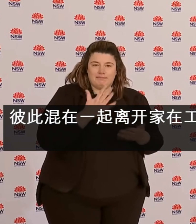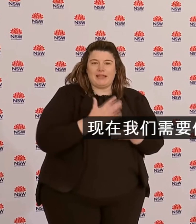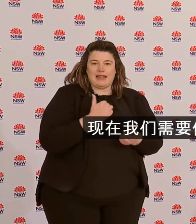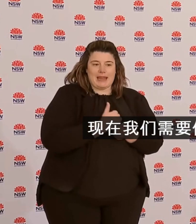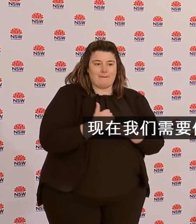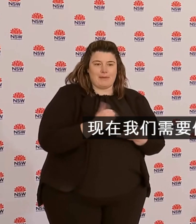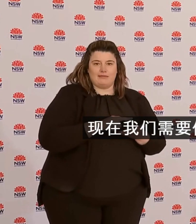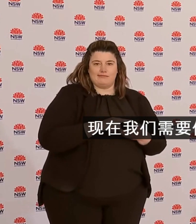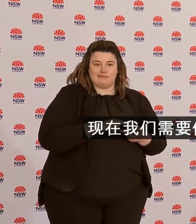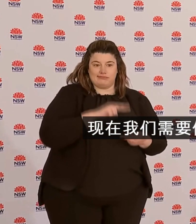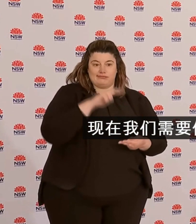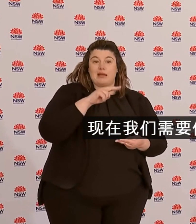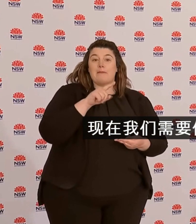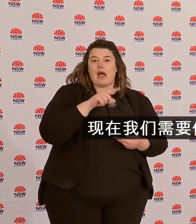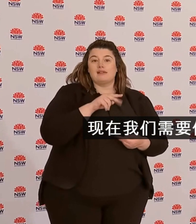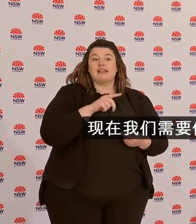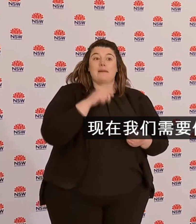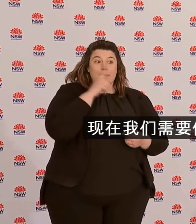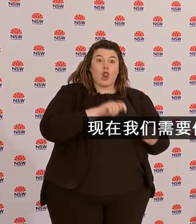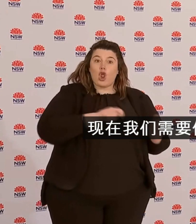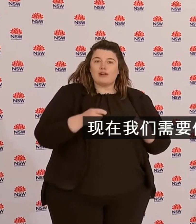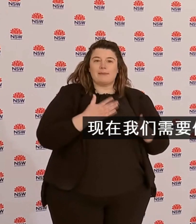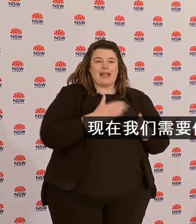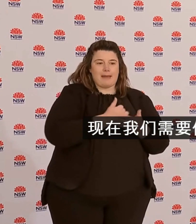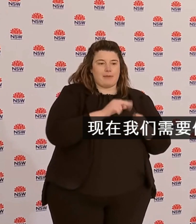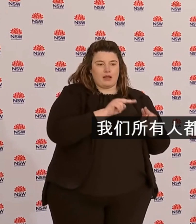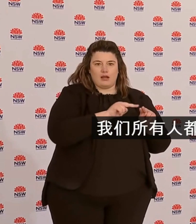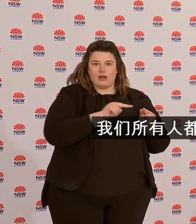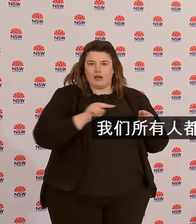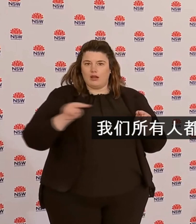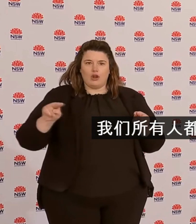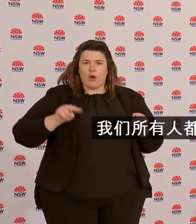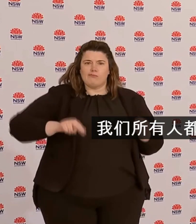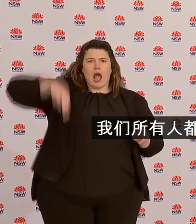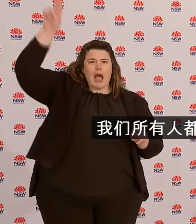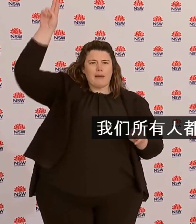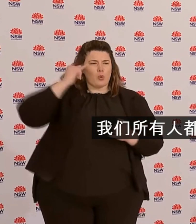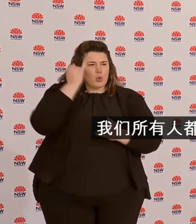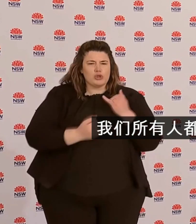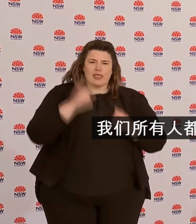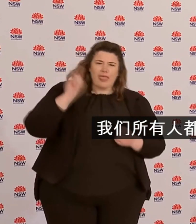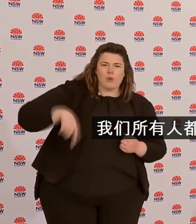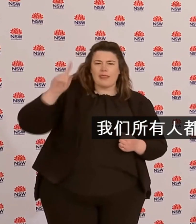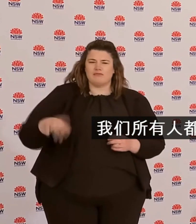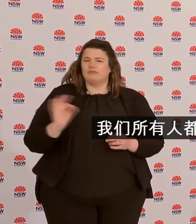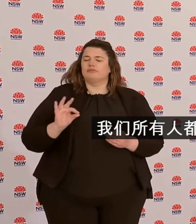us manage to stabilise the rate of the spread. Now, we need to do more. All of us need to do more. However,